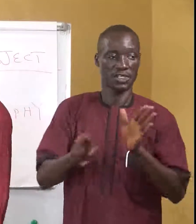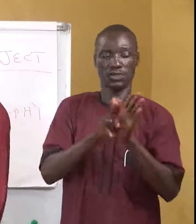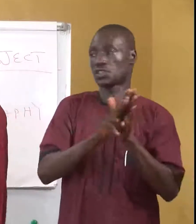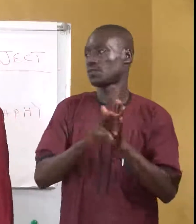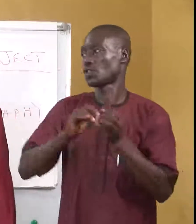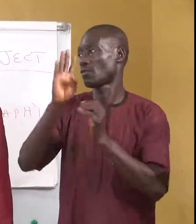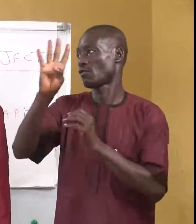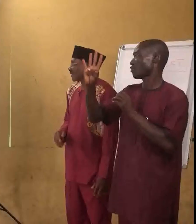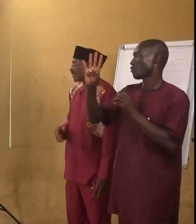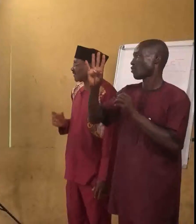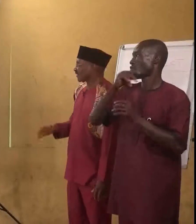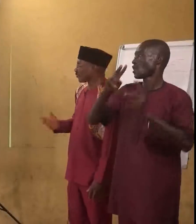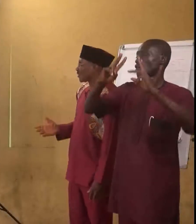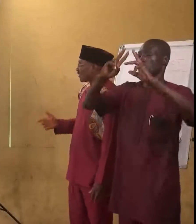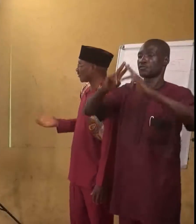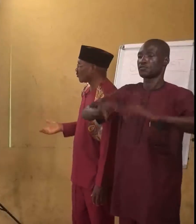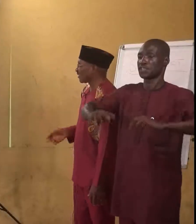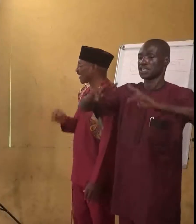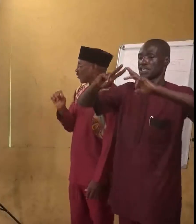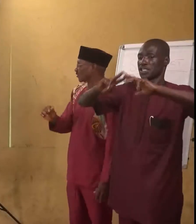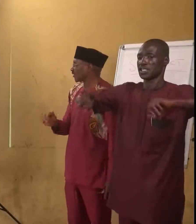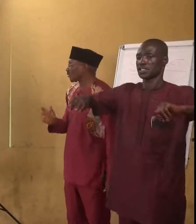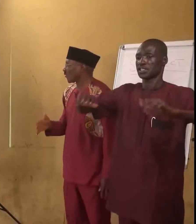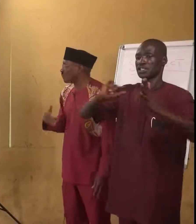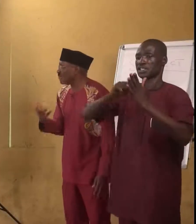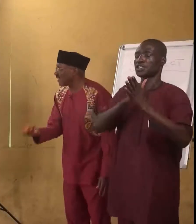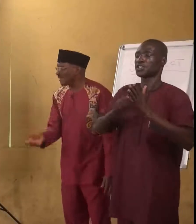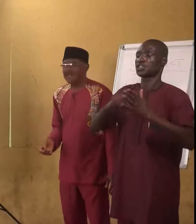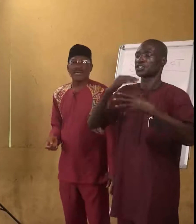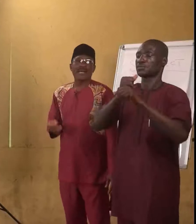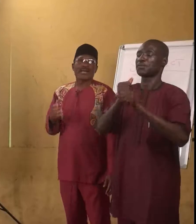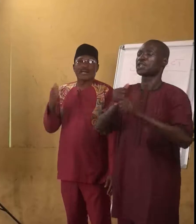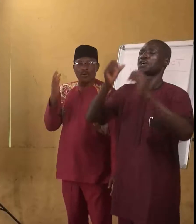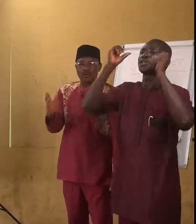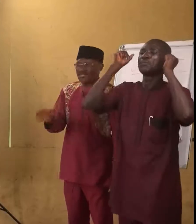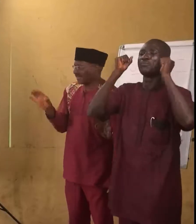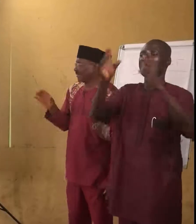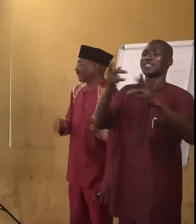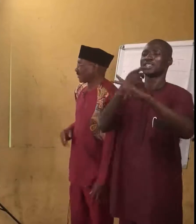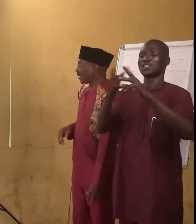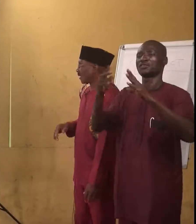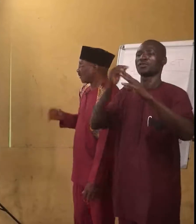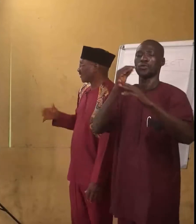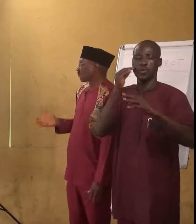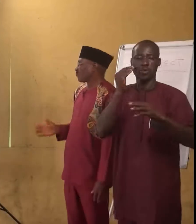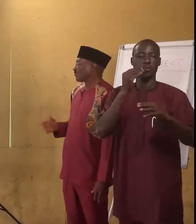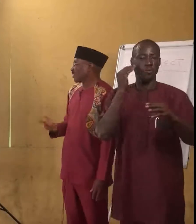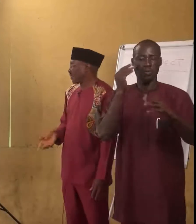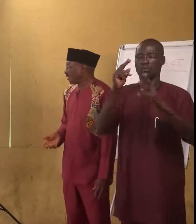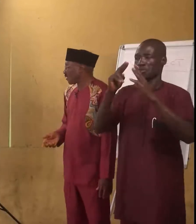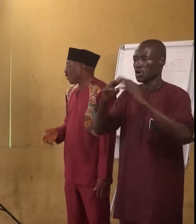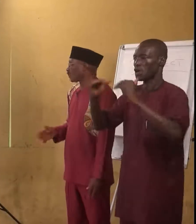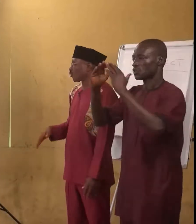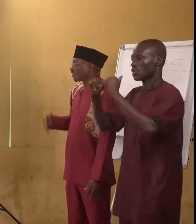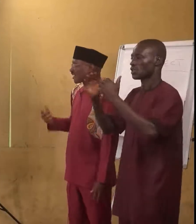is village. This is a rural settlement that consists of many homesteads. The settlement may